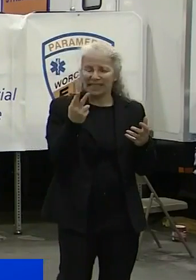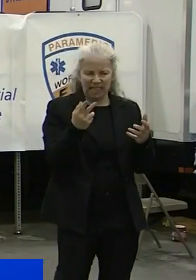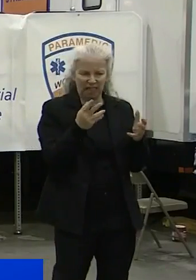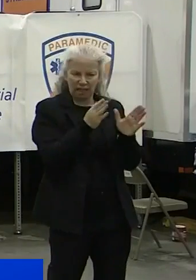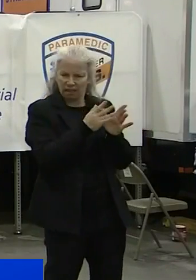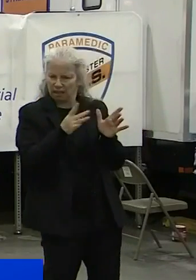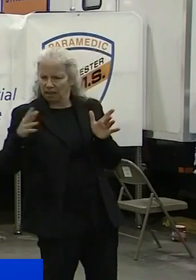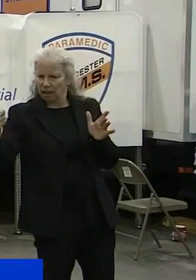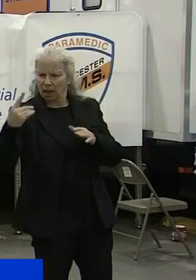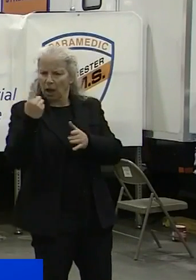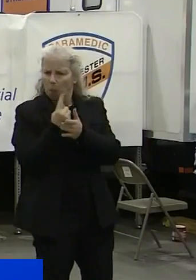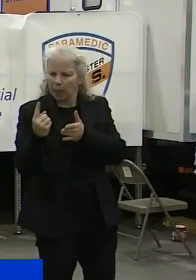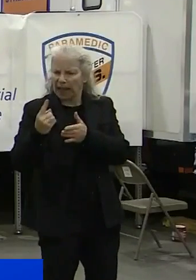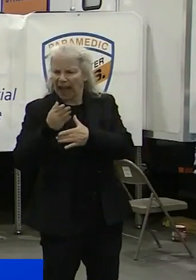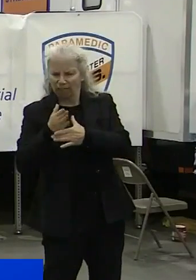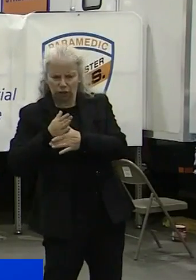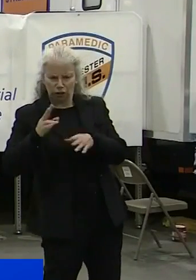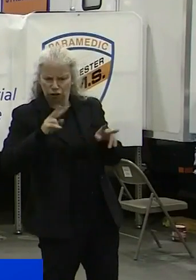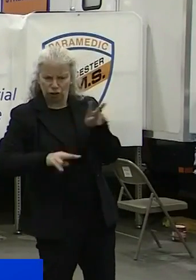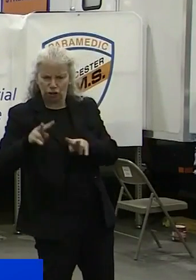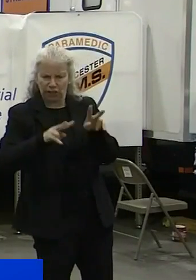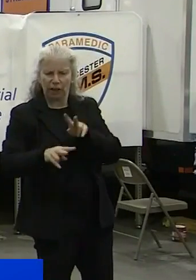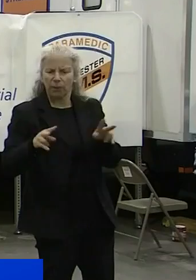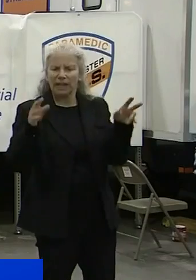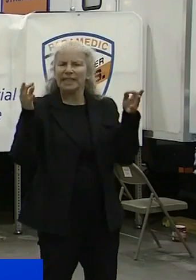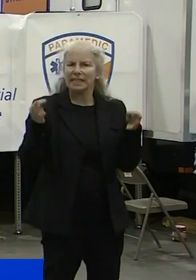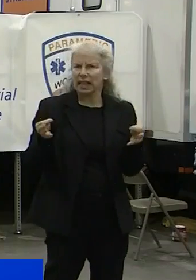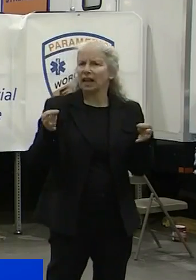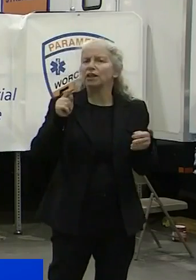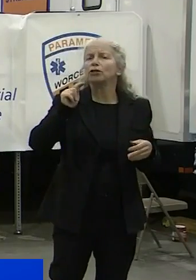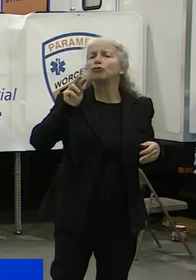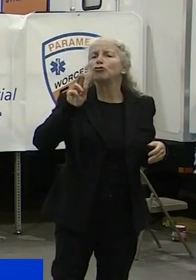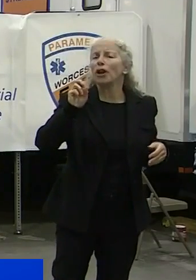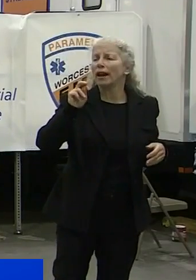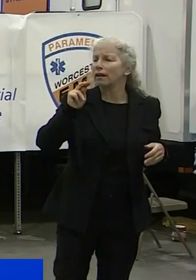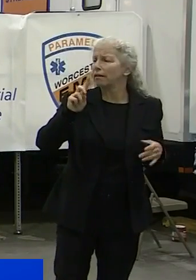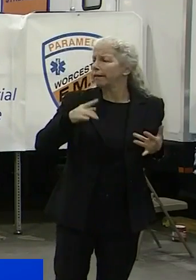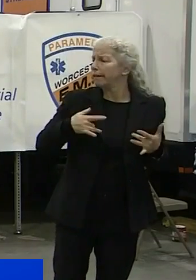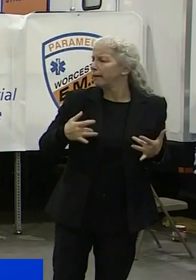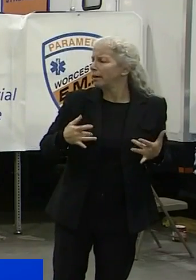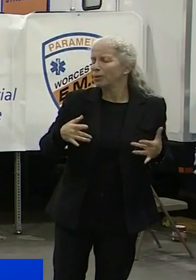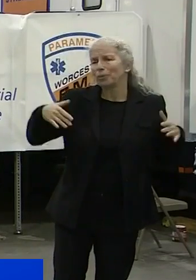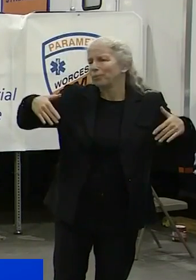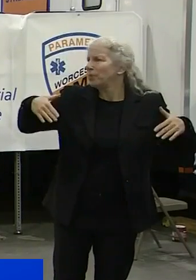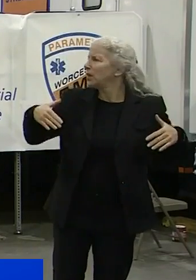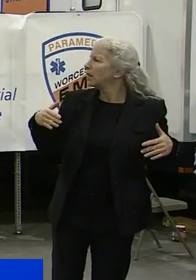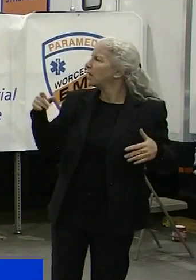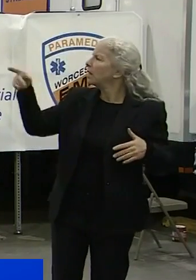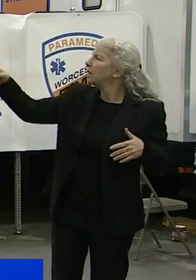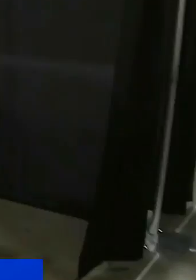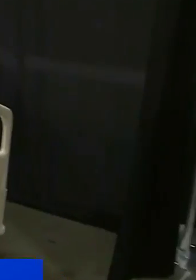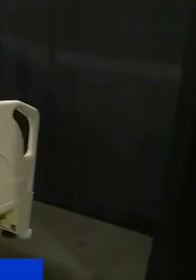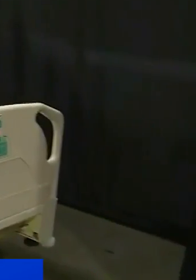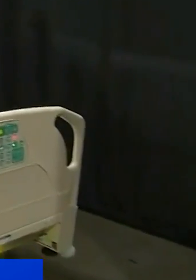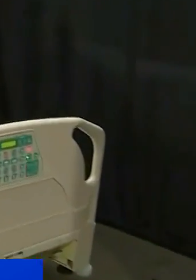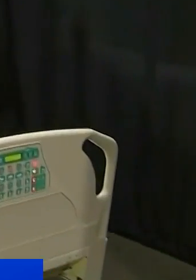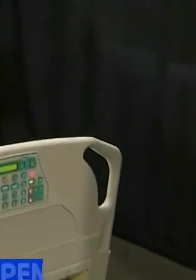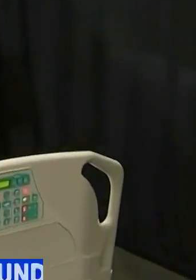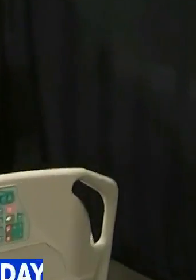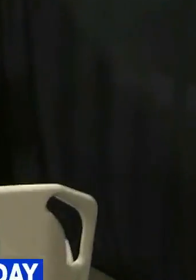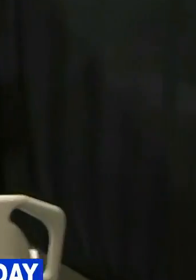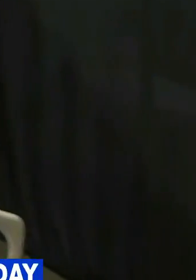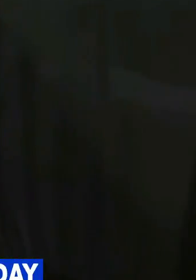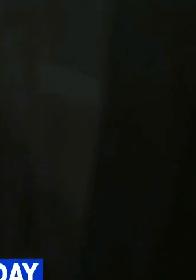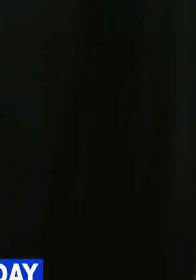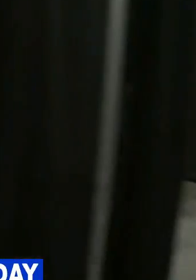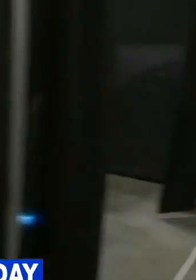day's worth of data to make conclusions about what's a trend. I do think we're basically 5 to 7 days after the holiday. Obviously, I think what